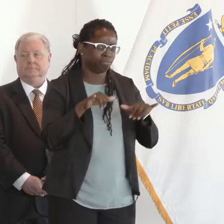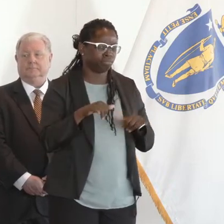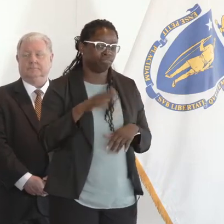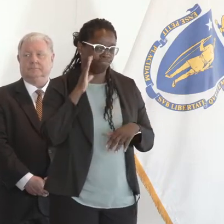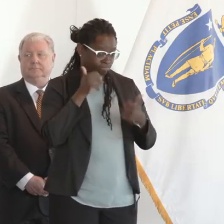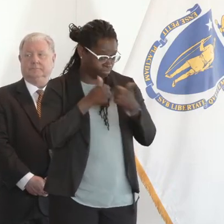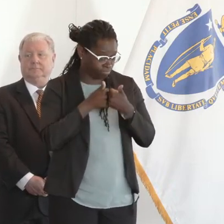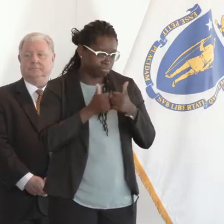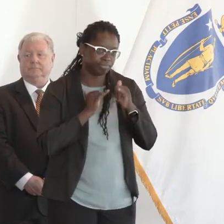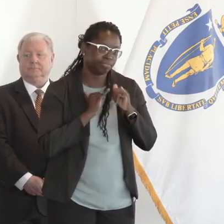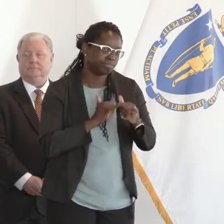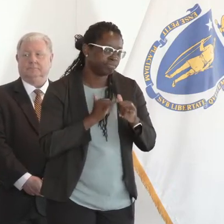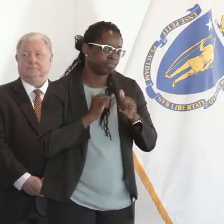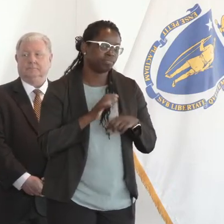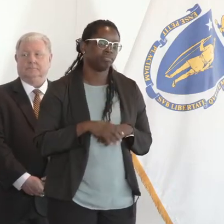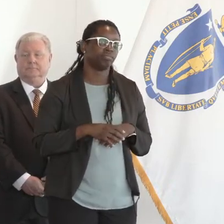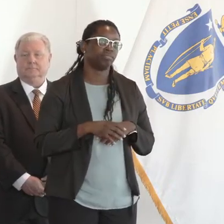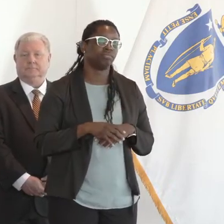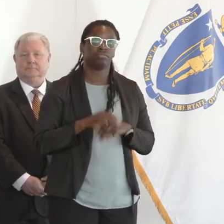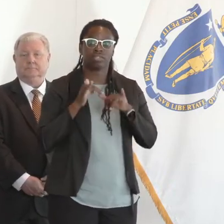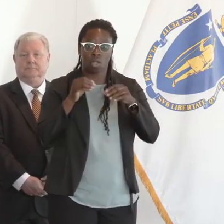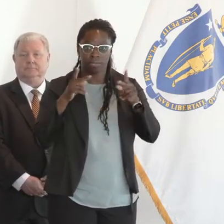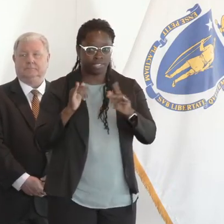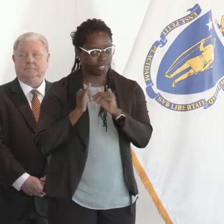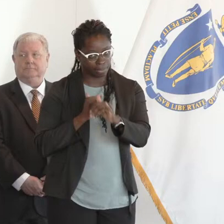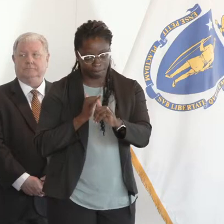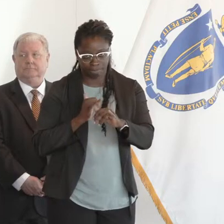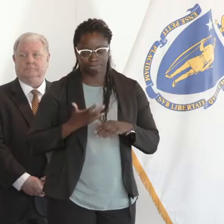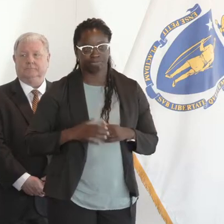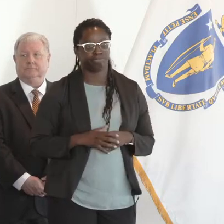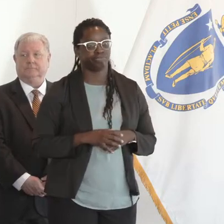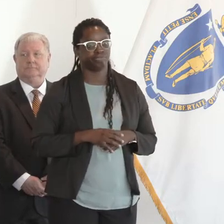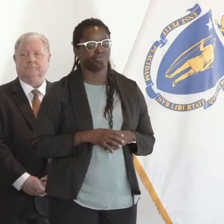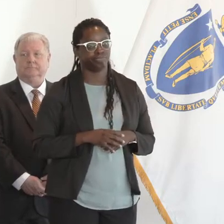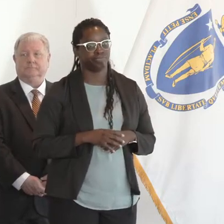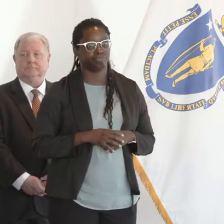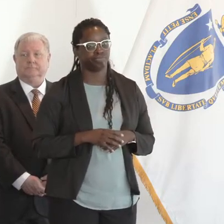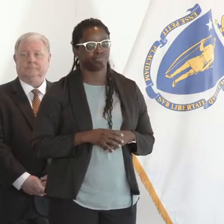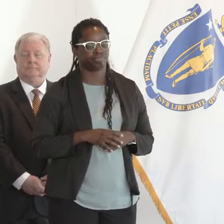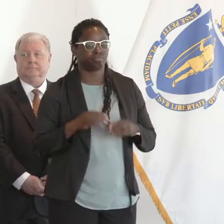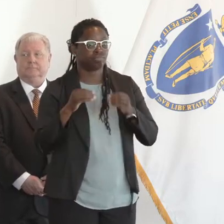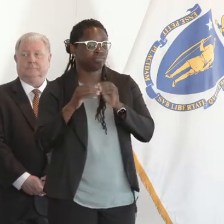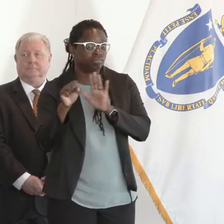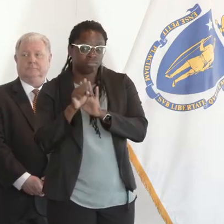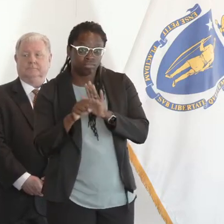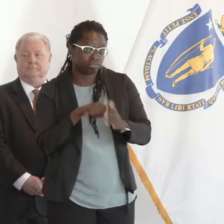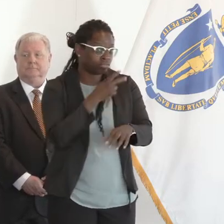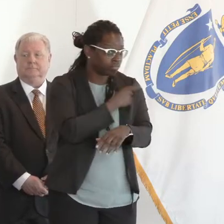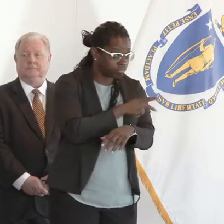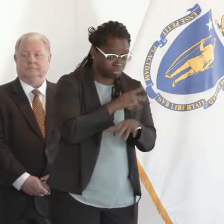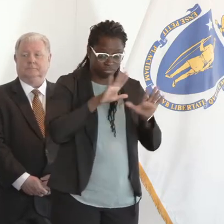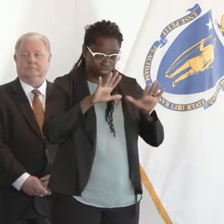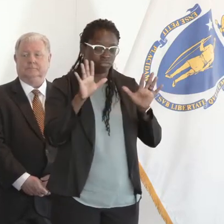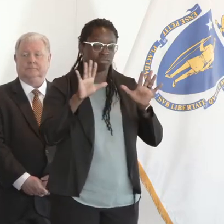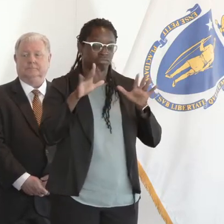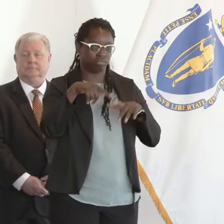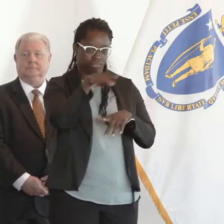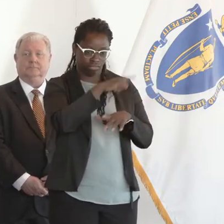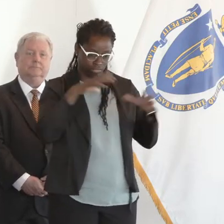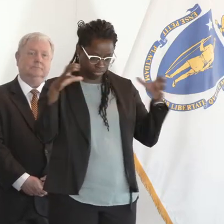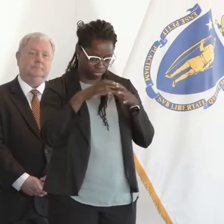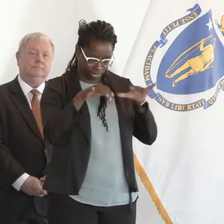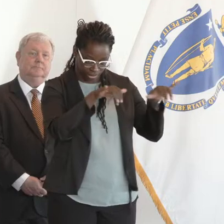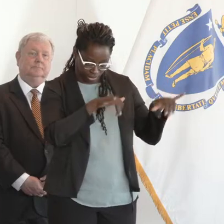opportunities. Together, we are more than a band of states and provinces. We are connected, thriving corridor of